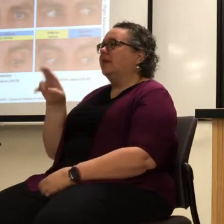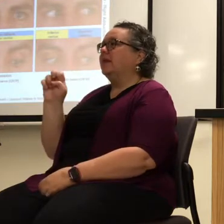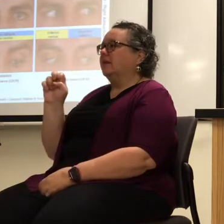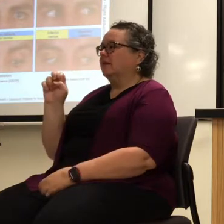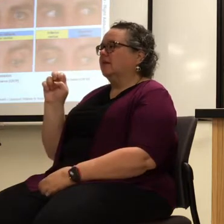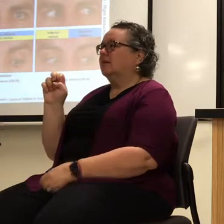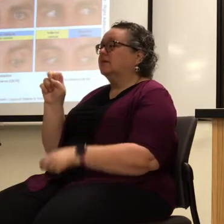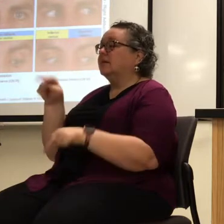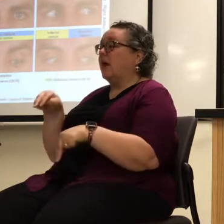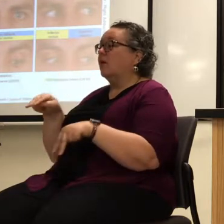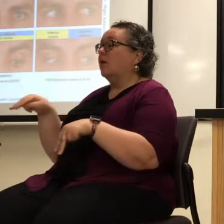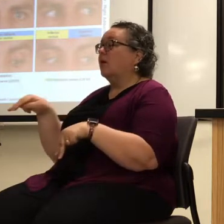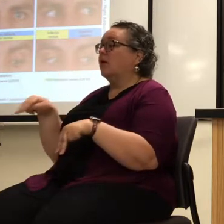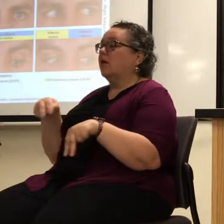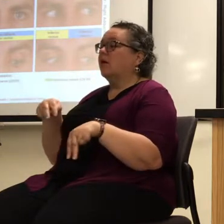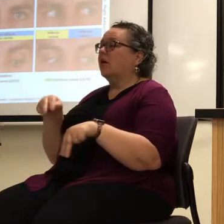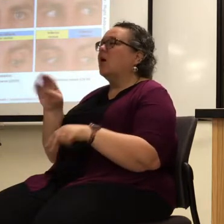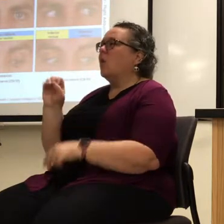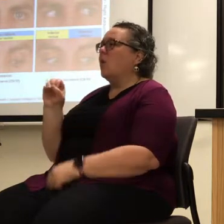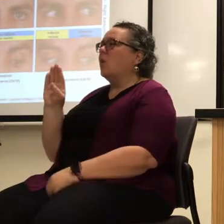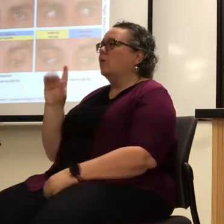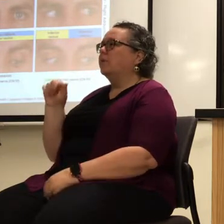inferior rectus just helps you look up.